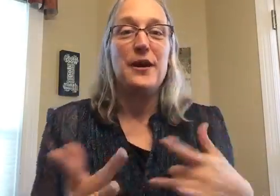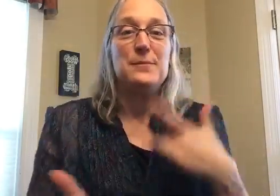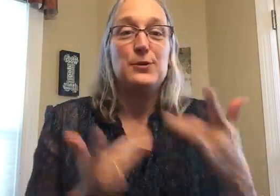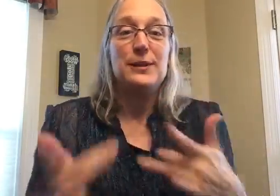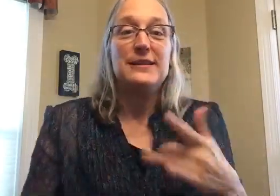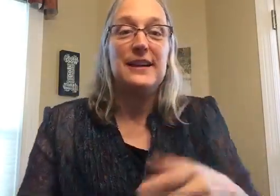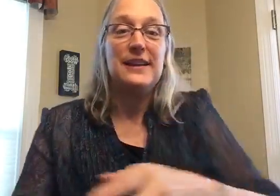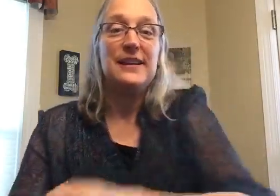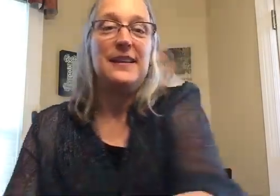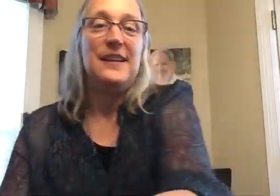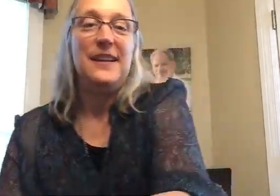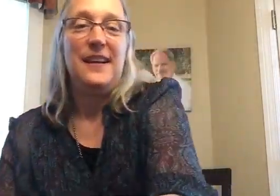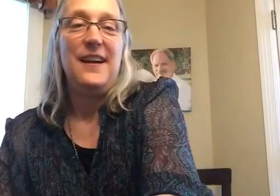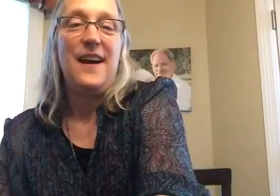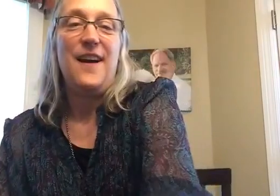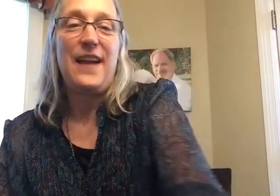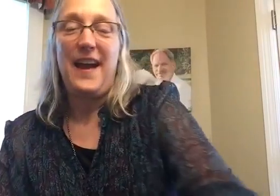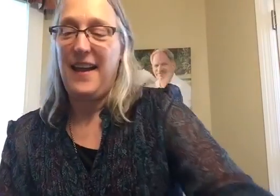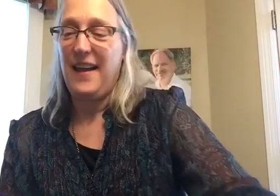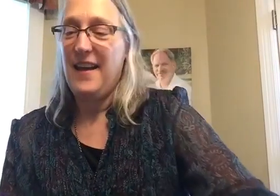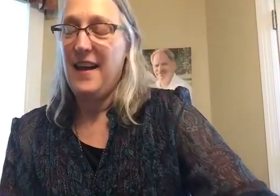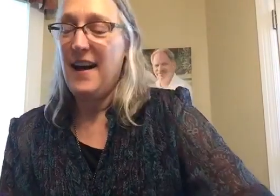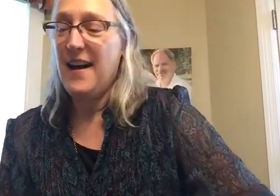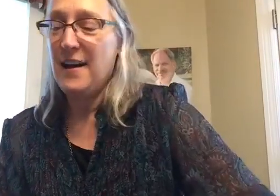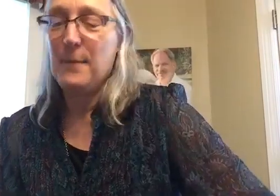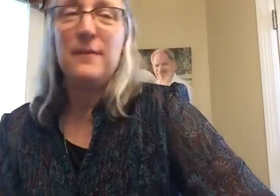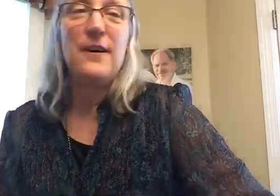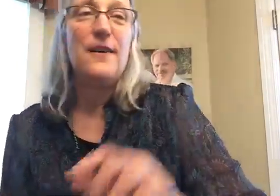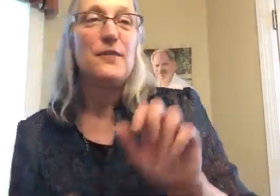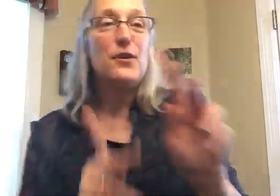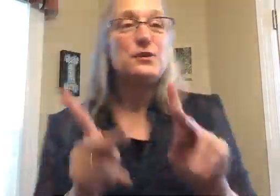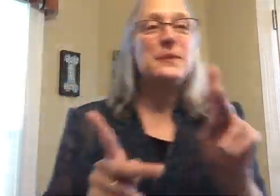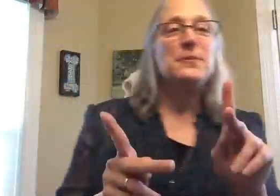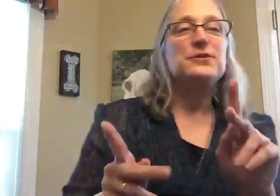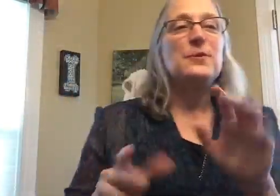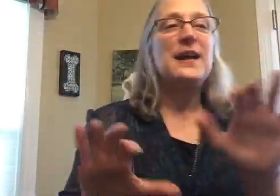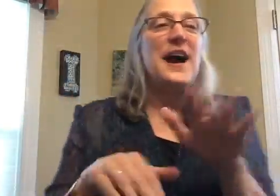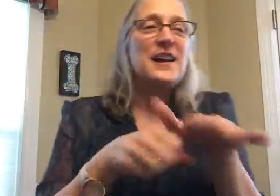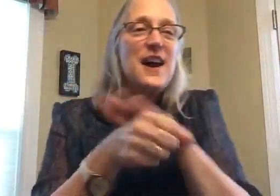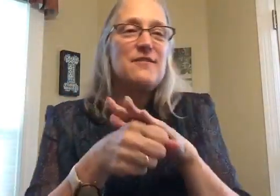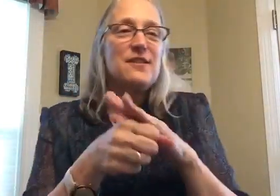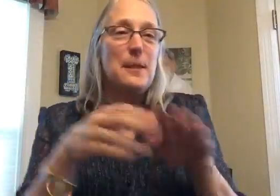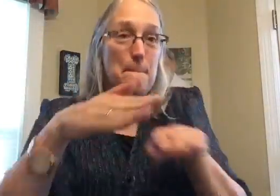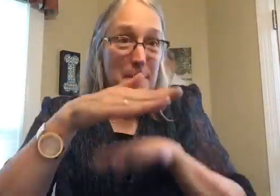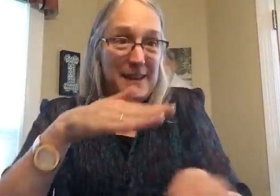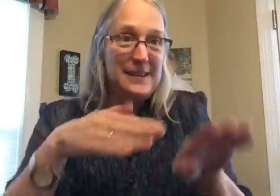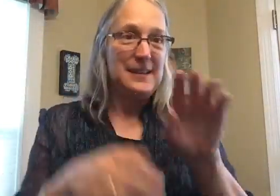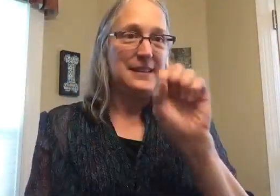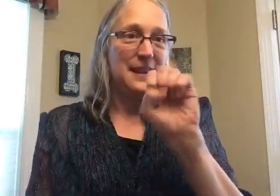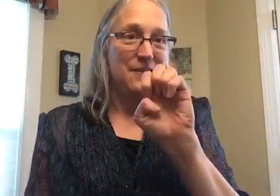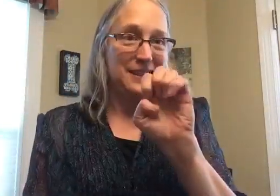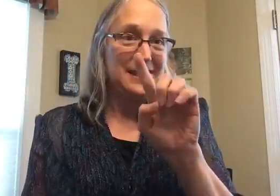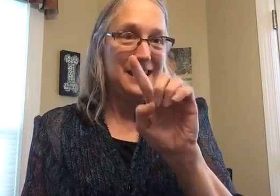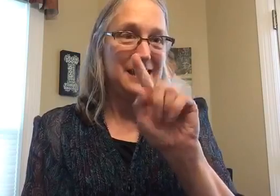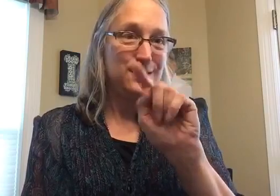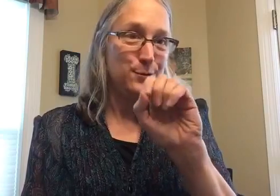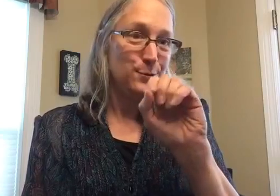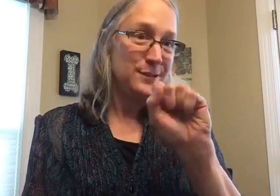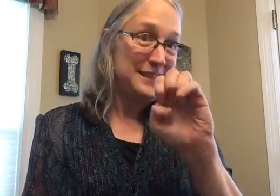so excited. Okay. For those people, so I kind of covered the basics of the seed to